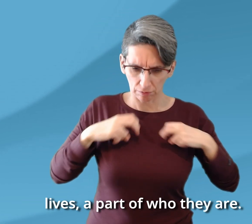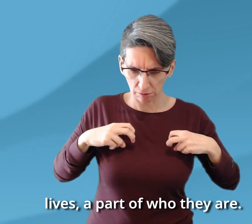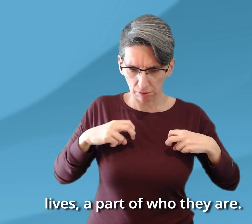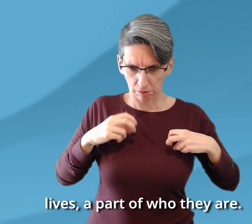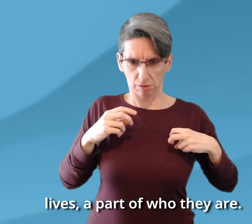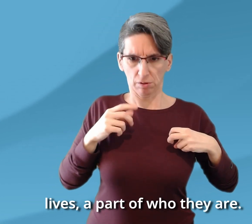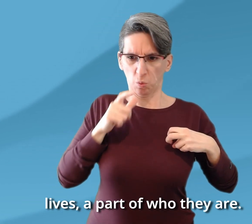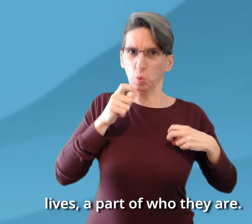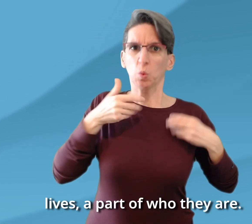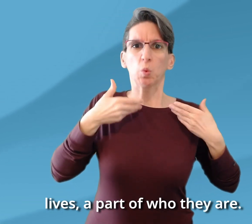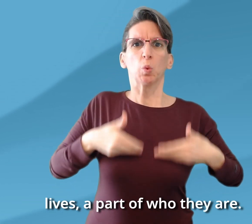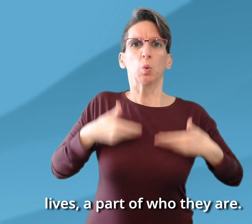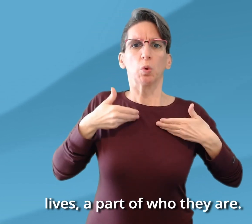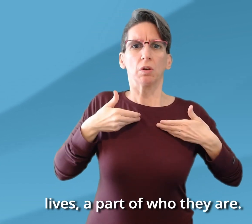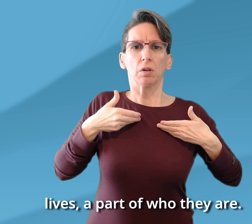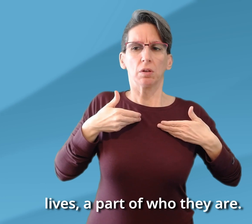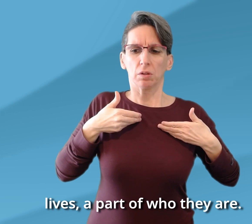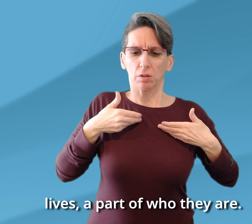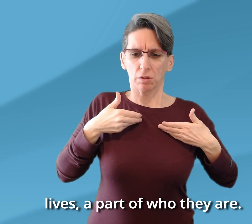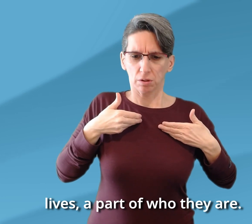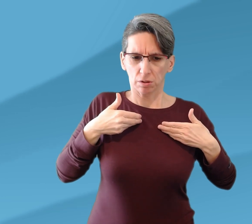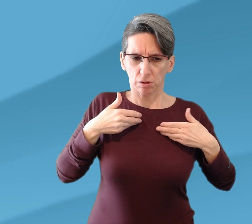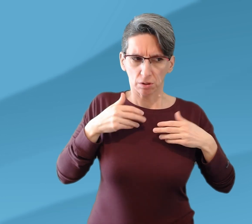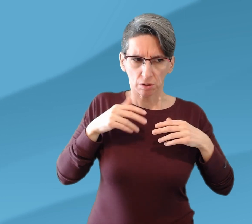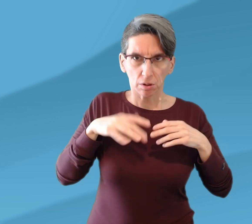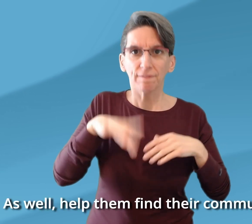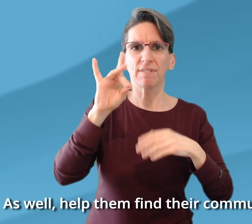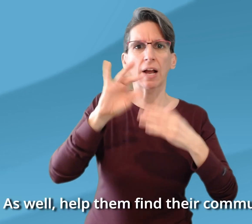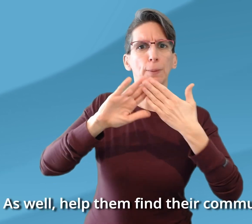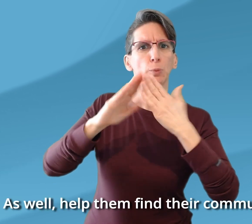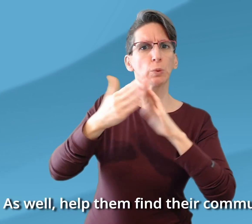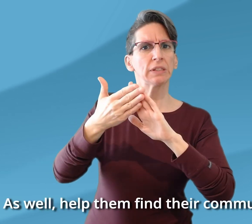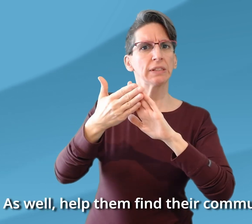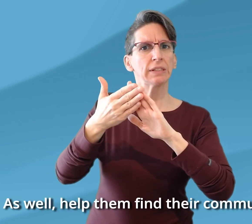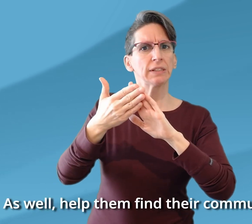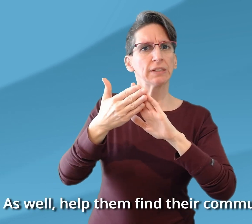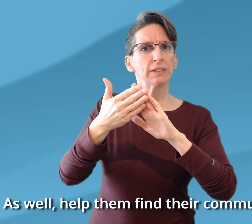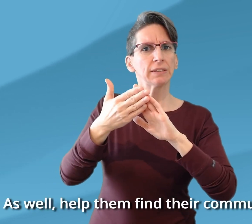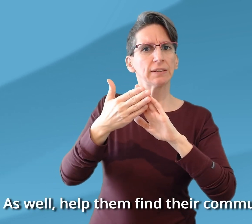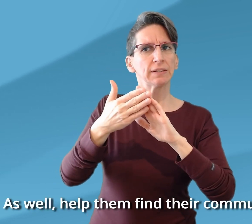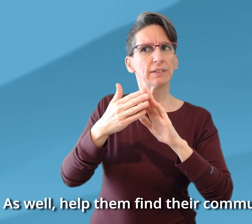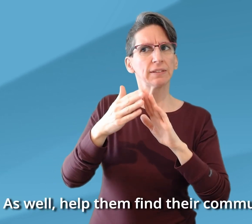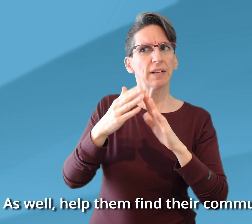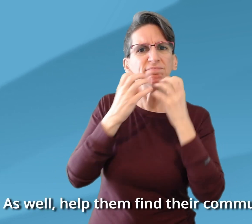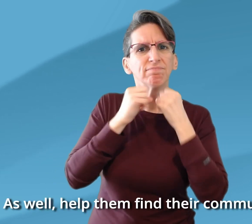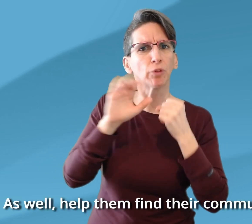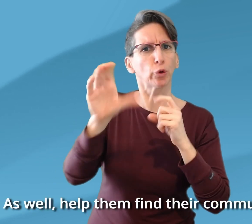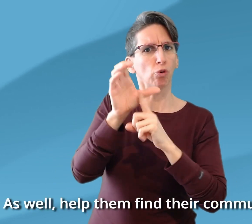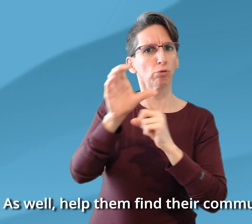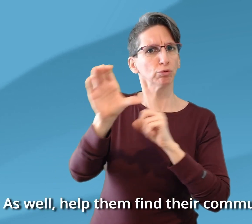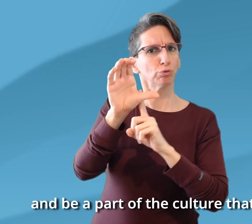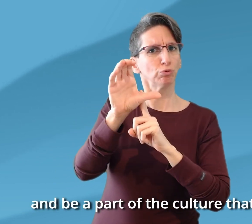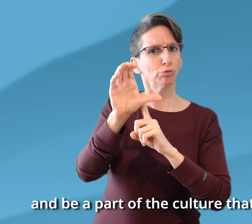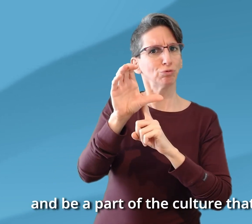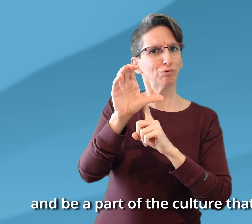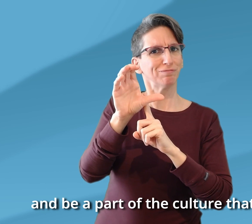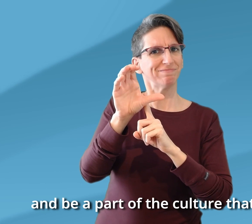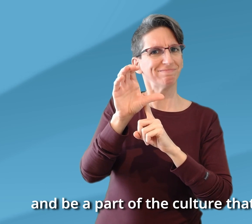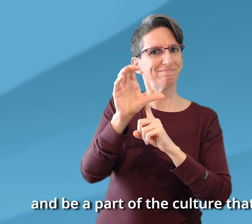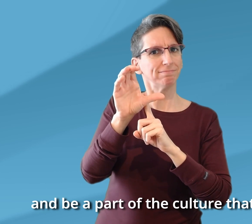are. As well, help them find their community and be a part of the culture that they can pass on